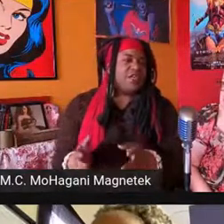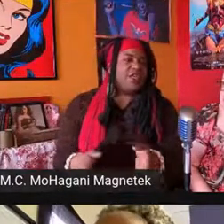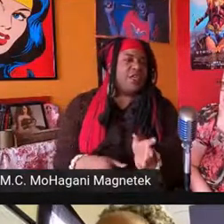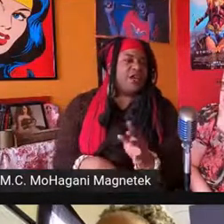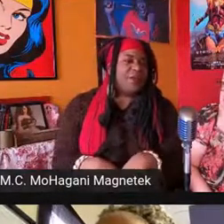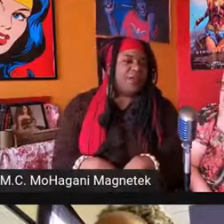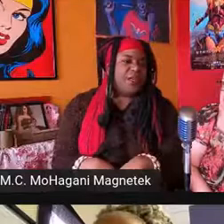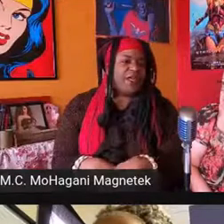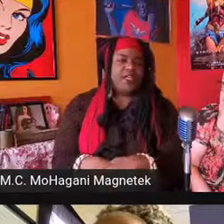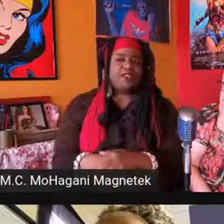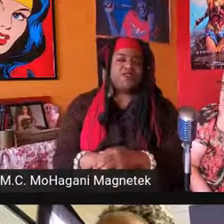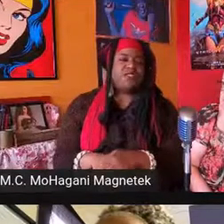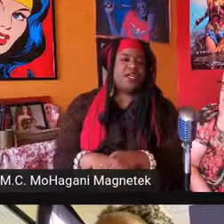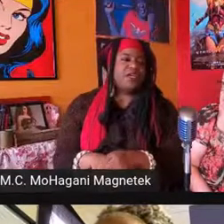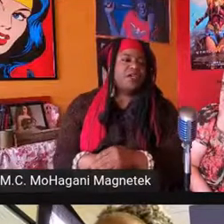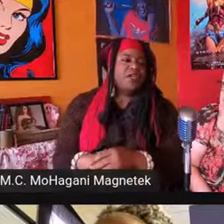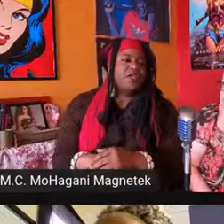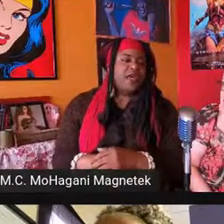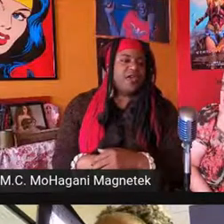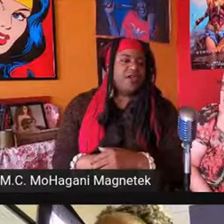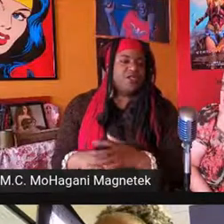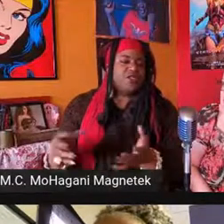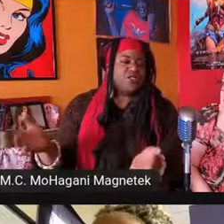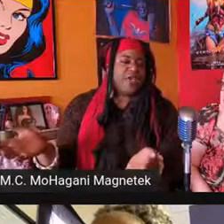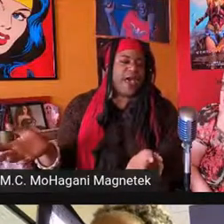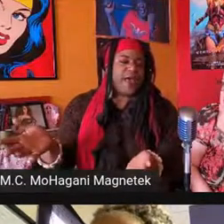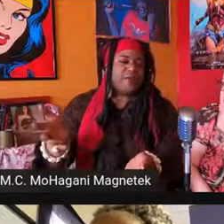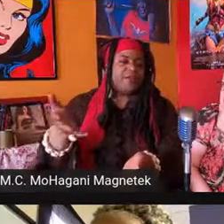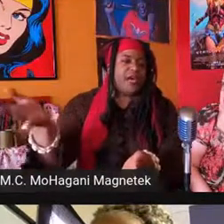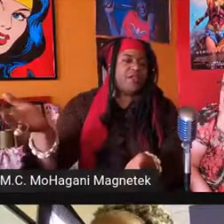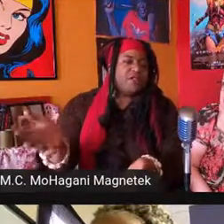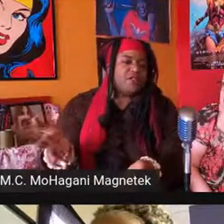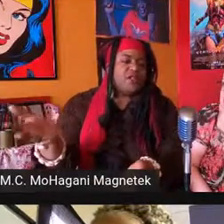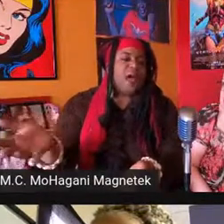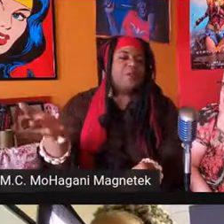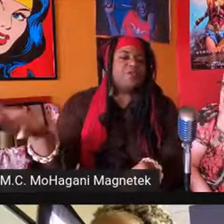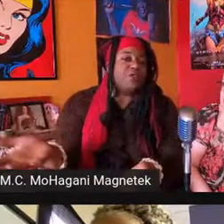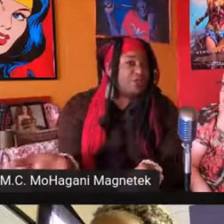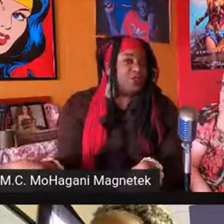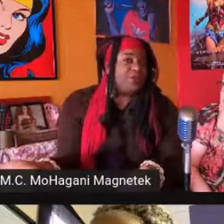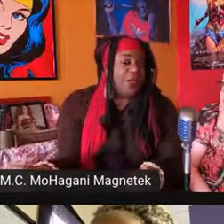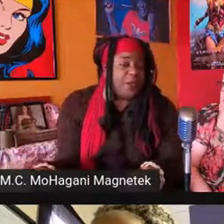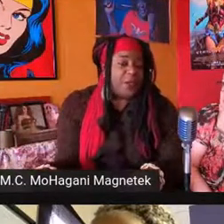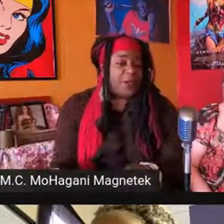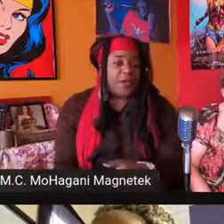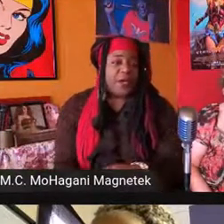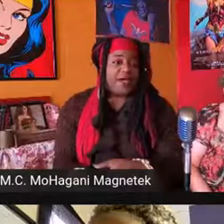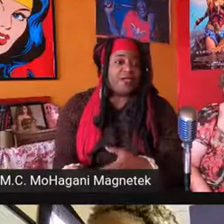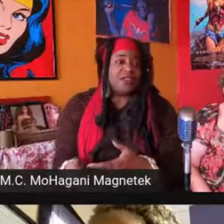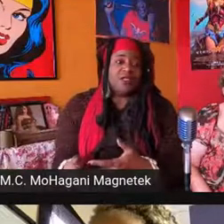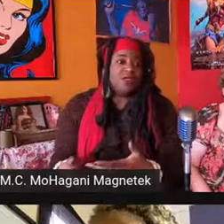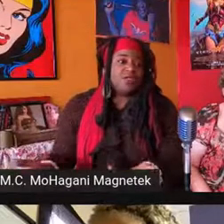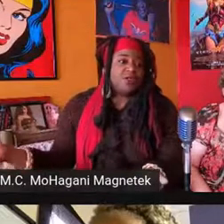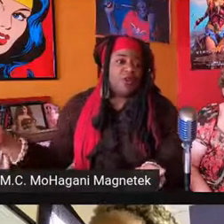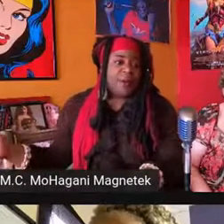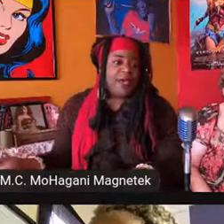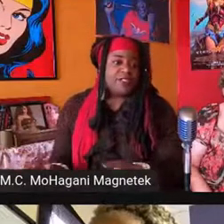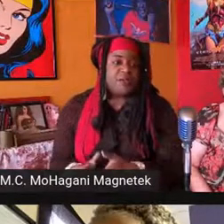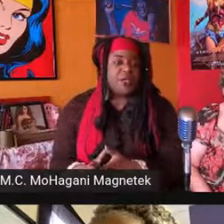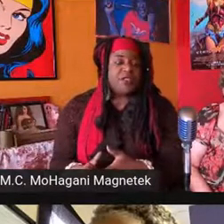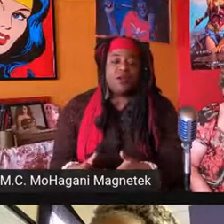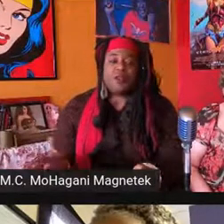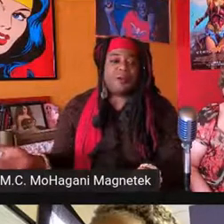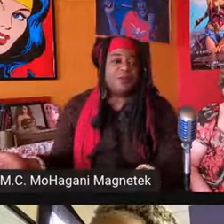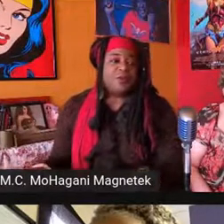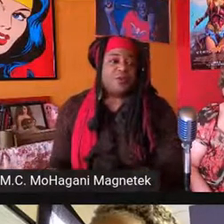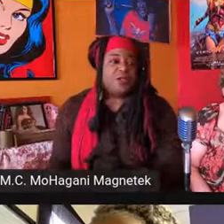was saying, the pink lady dancer was saying that, you know, she had like, this is an opportunity to meet people, because during the